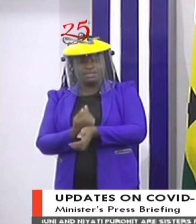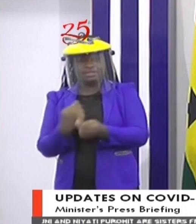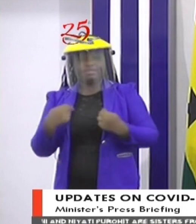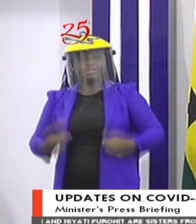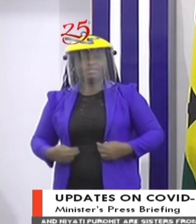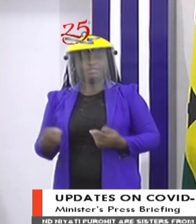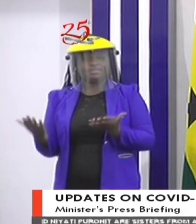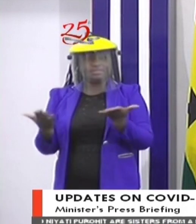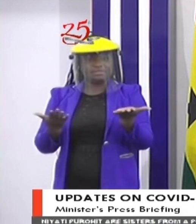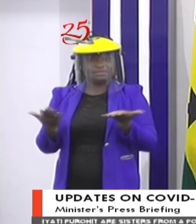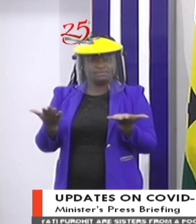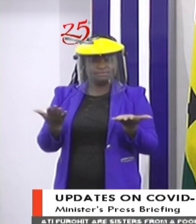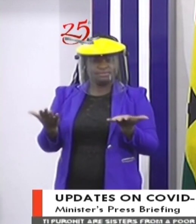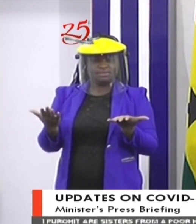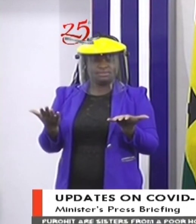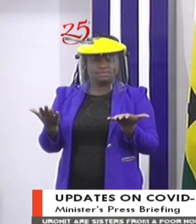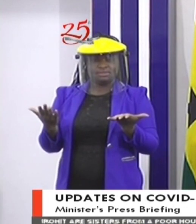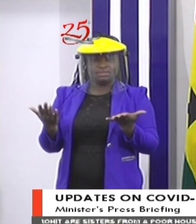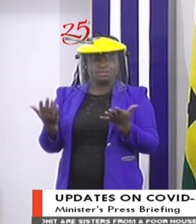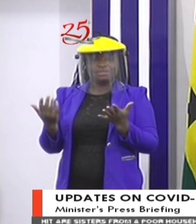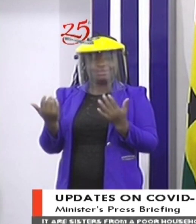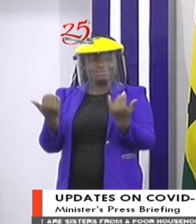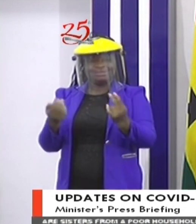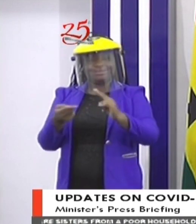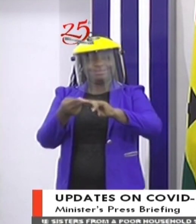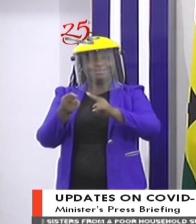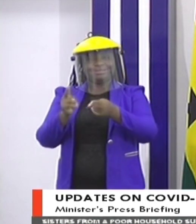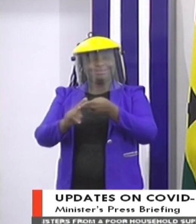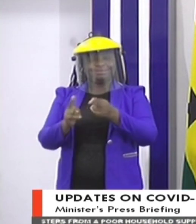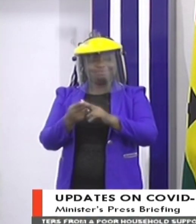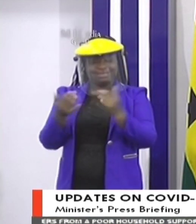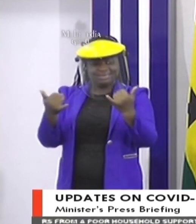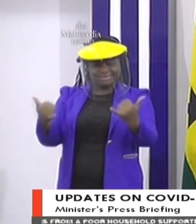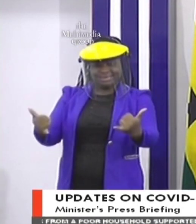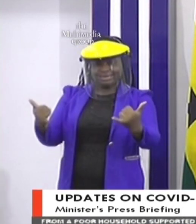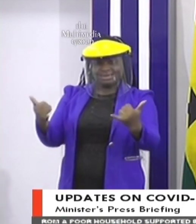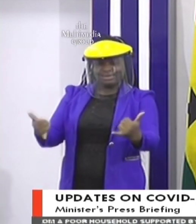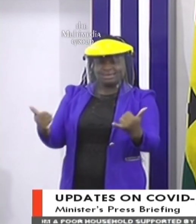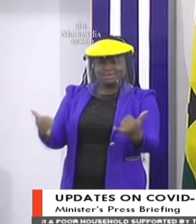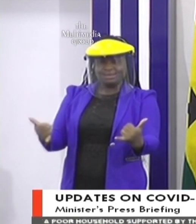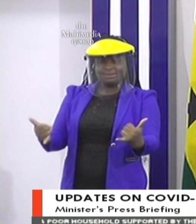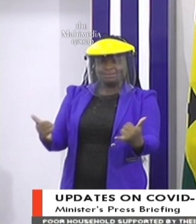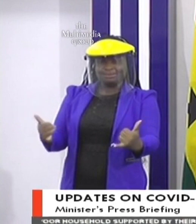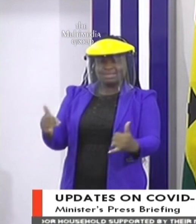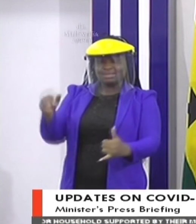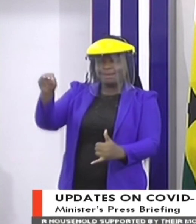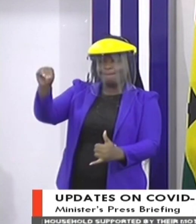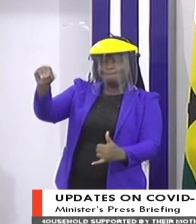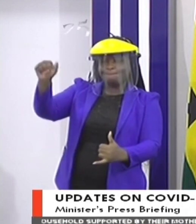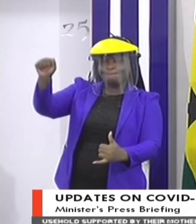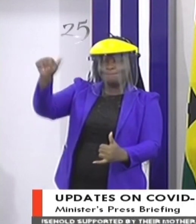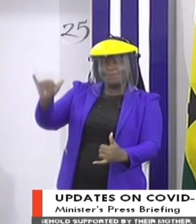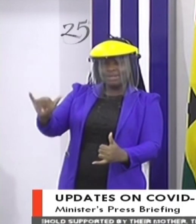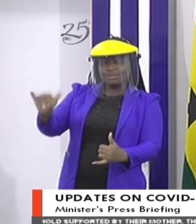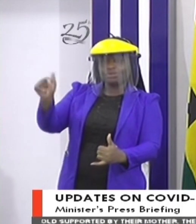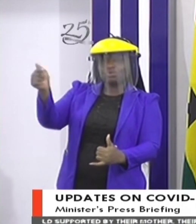the situational update. The data is as at May 26,